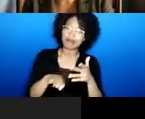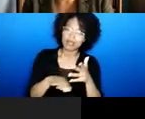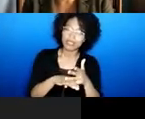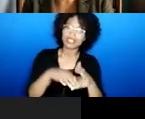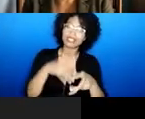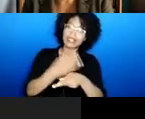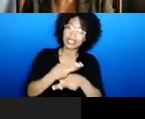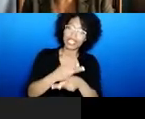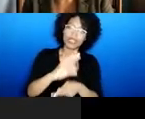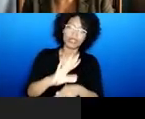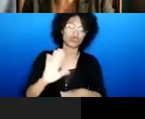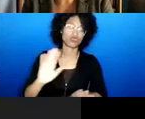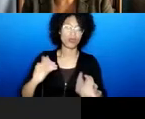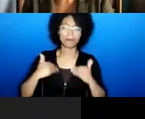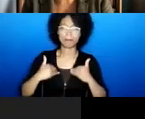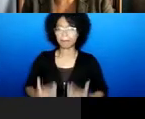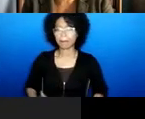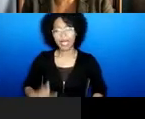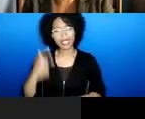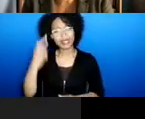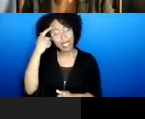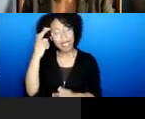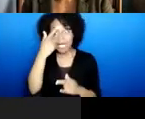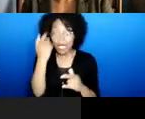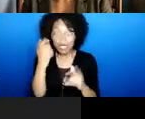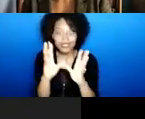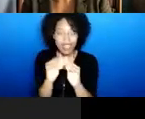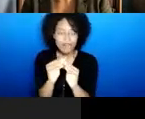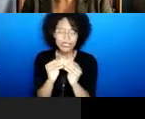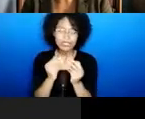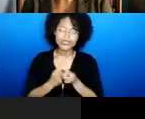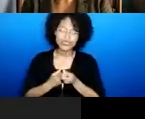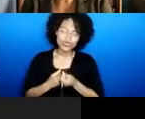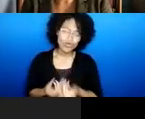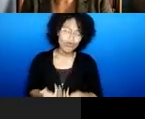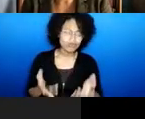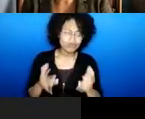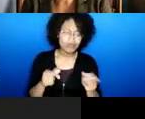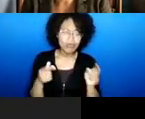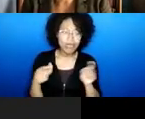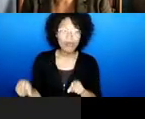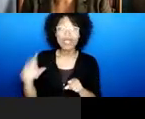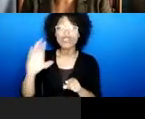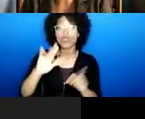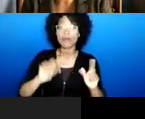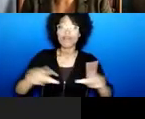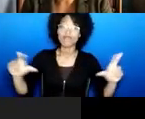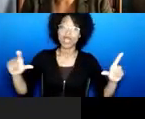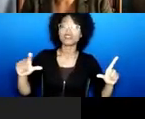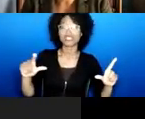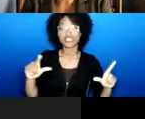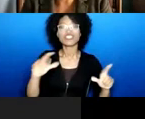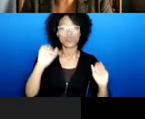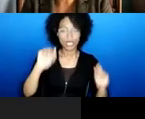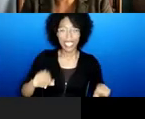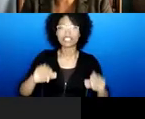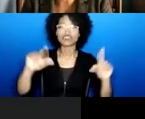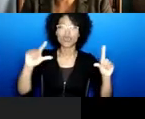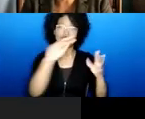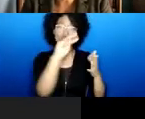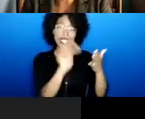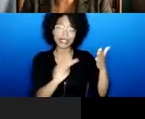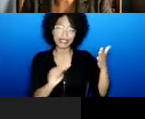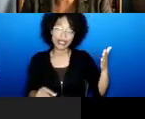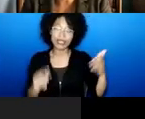bodies and minds, because conferences are exhausting work. The platform is screen reader accessible. ASL interpreters will be easily